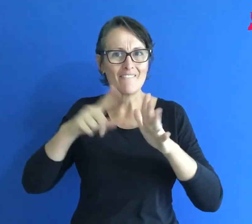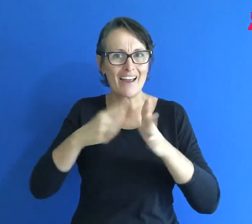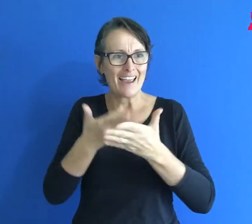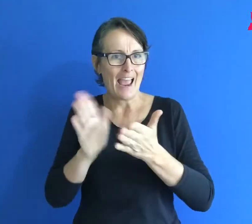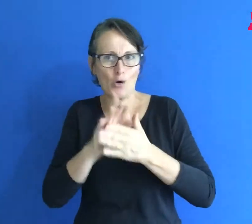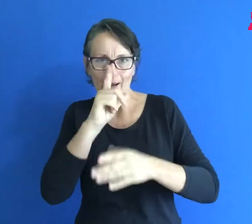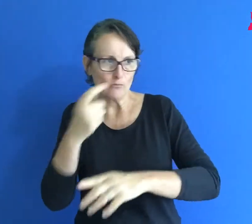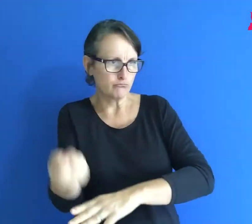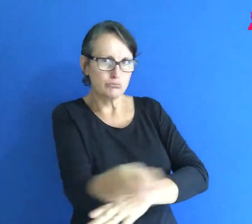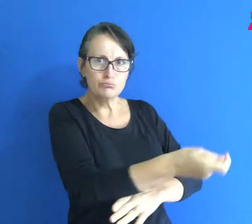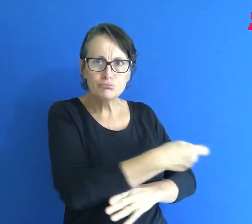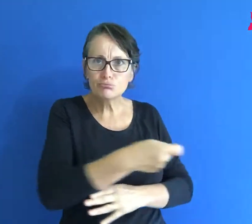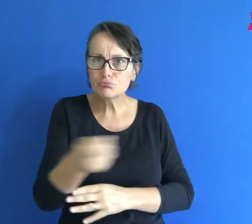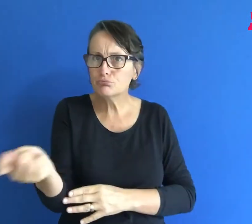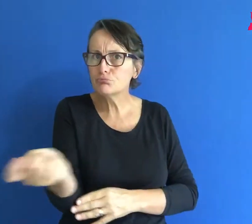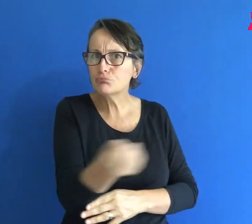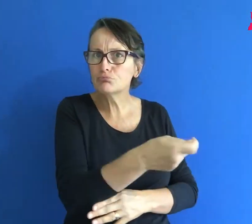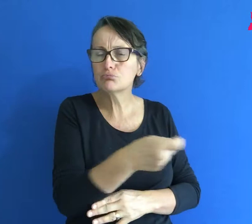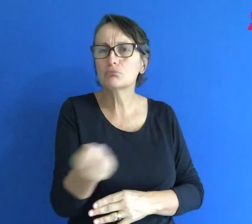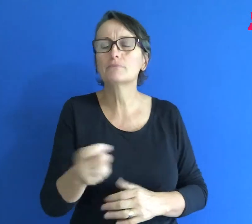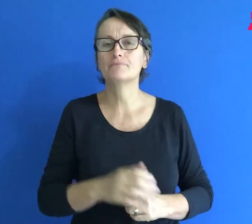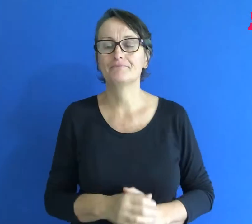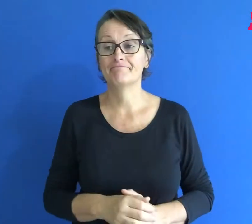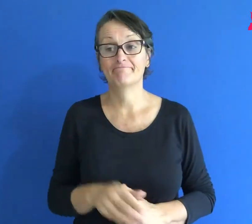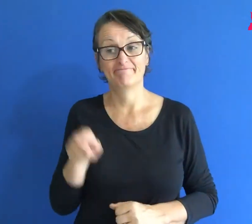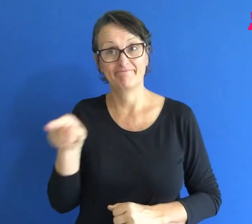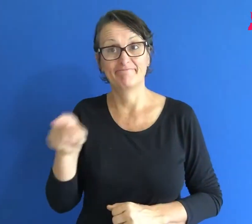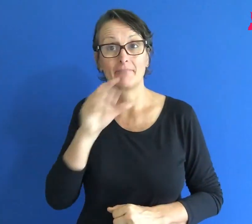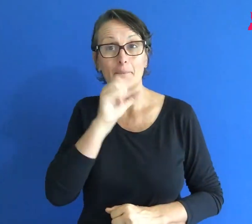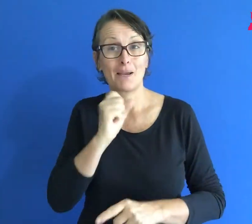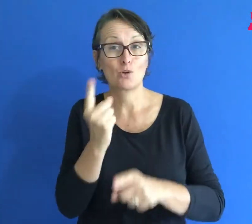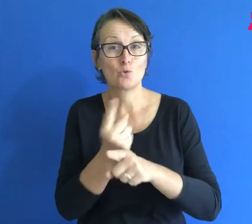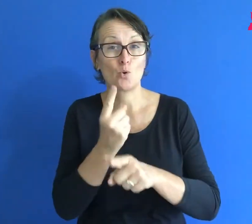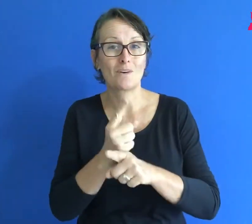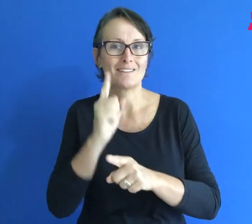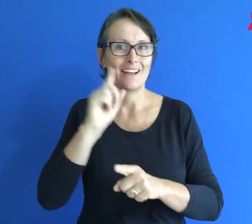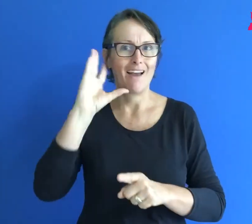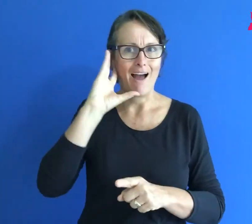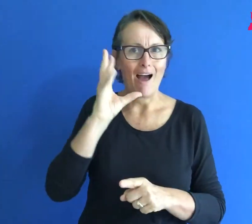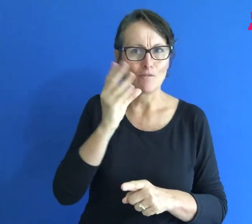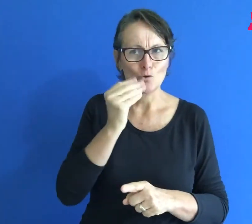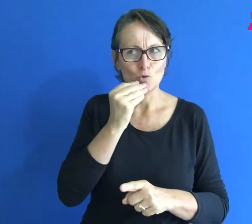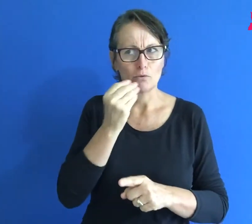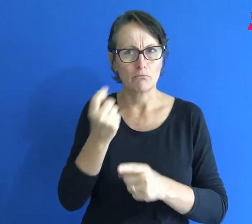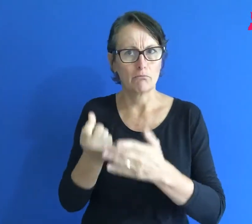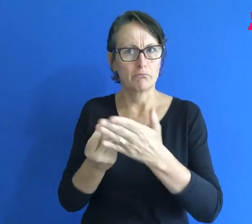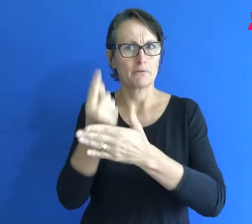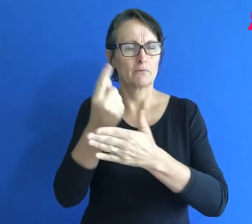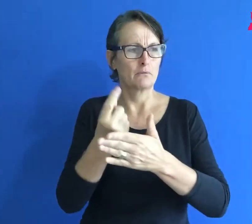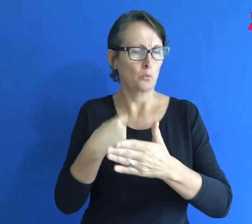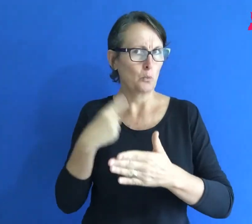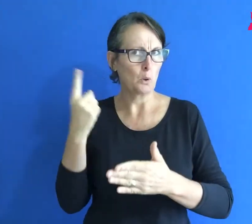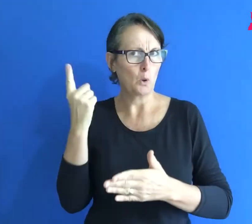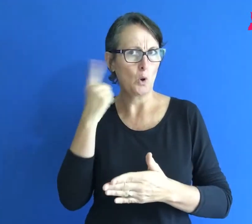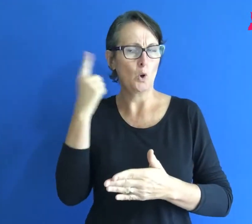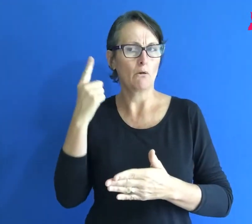area. Towards the afternoon, there were things happening that we were getting very uncomfortable about. We started hearing on the radio about fatalities.